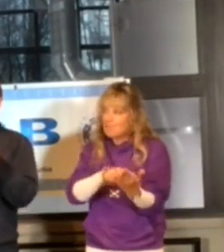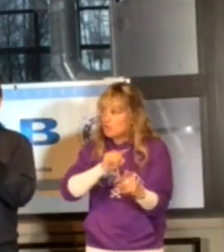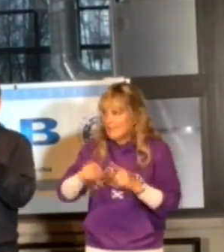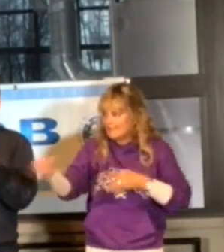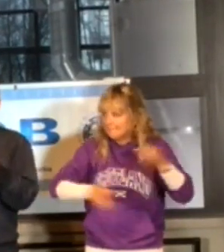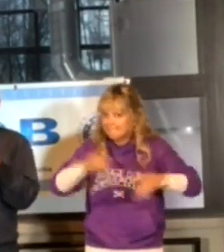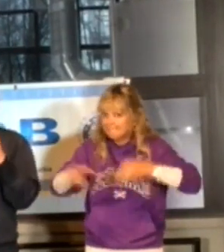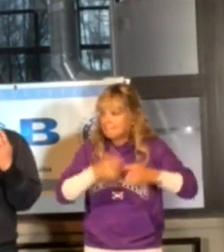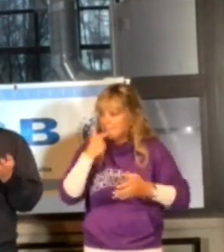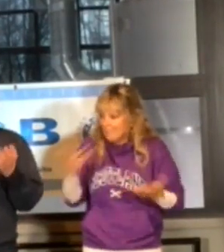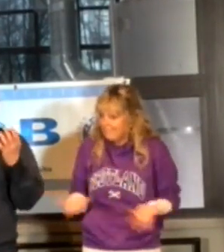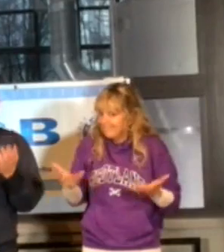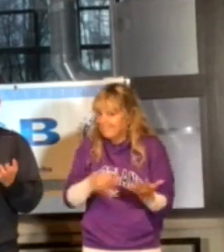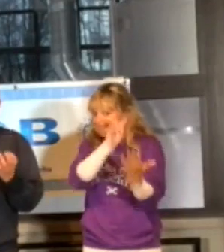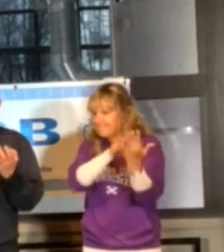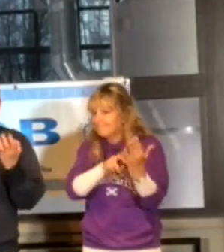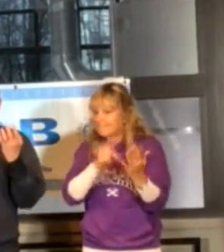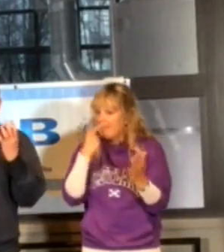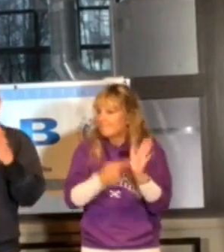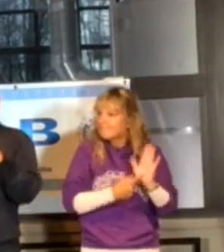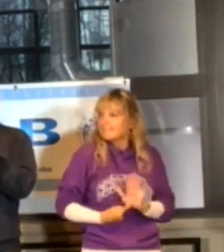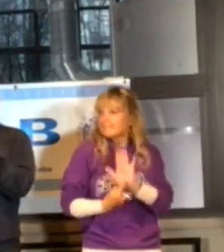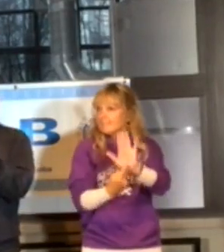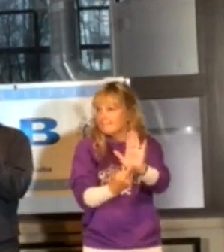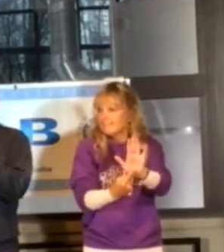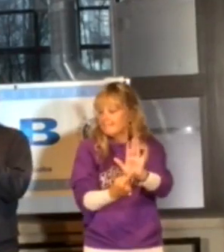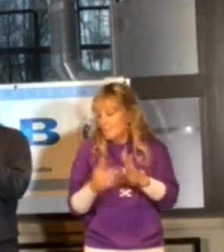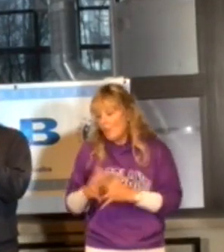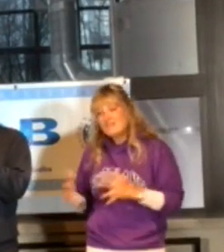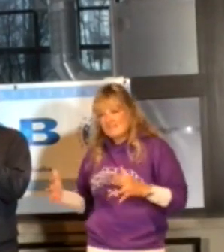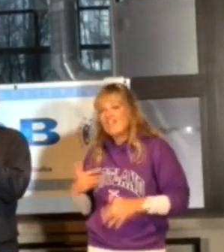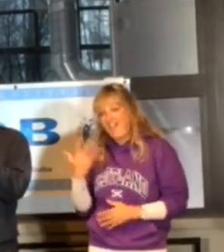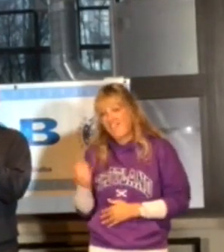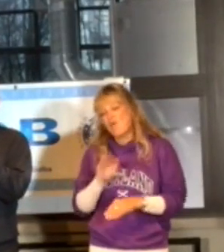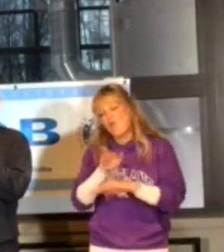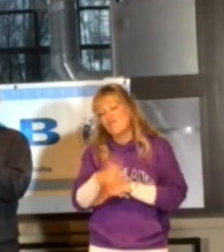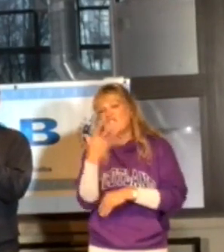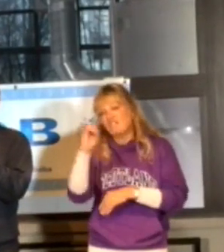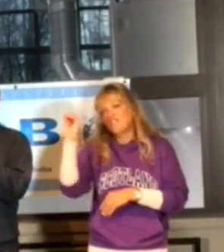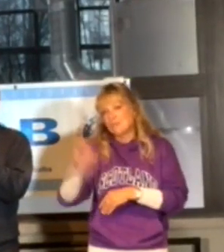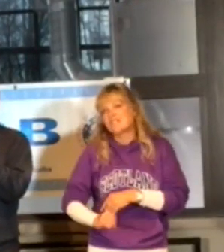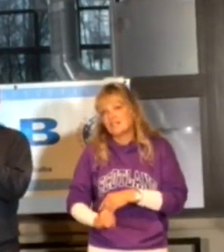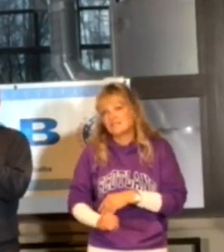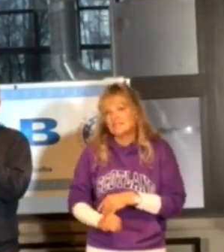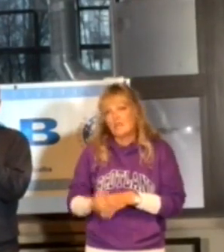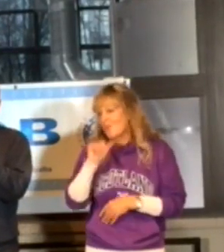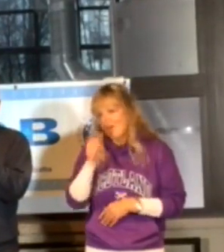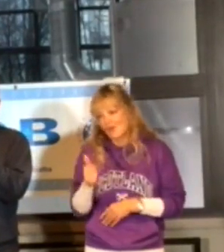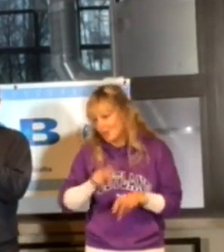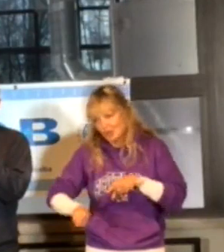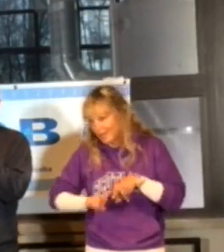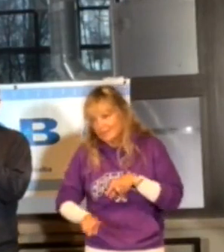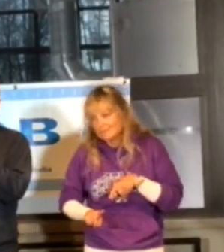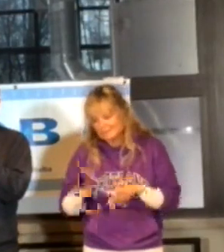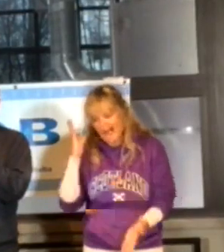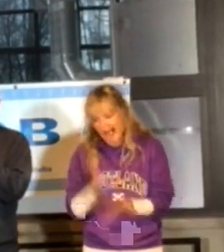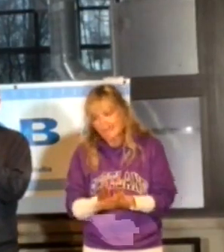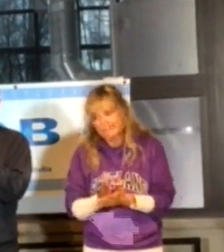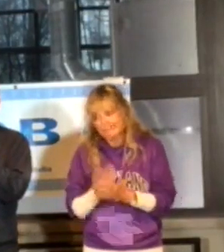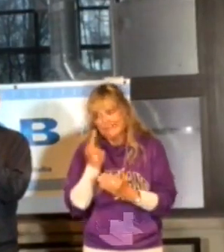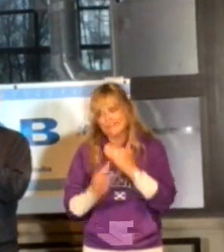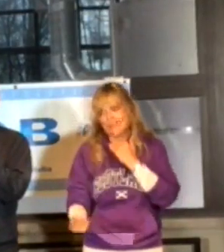thing work and to be able to tell Westminster that we mean business and that this will